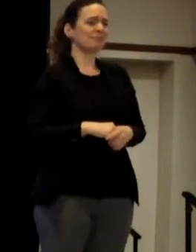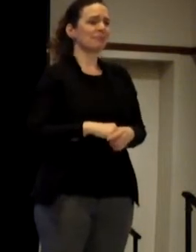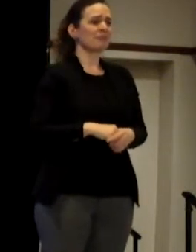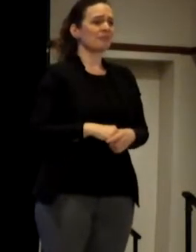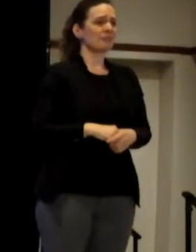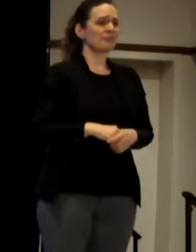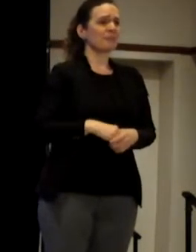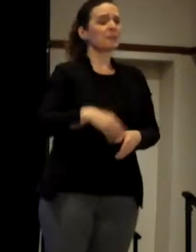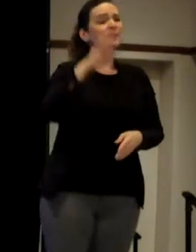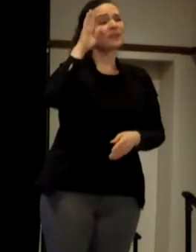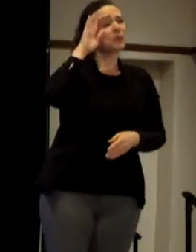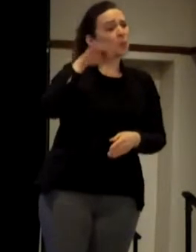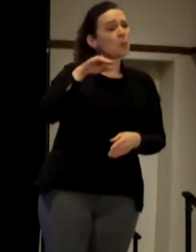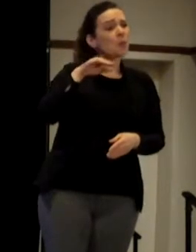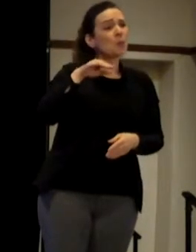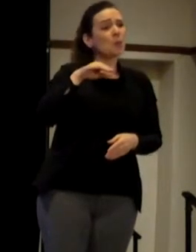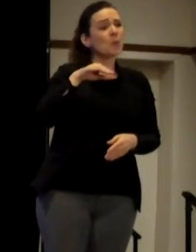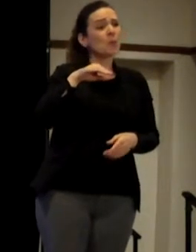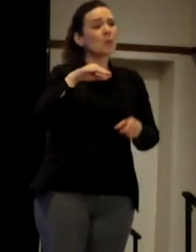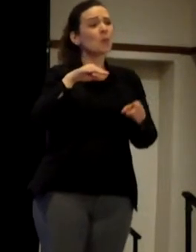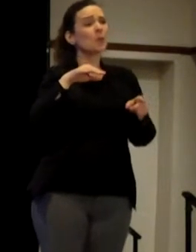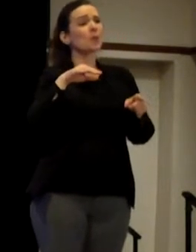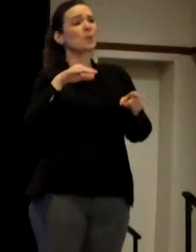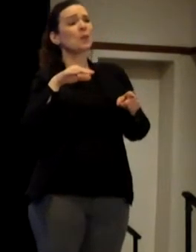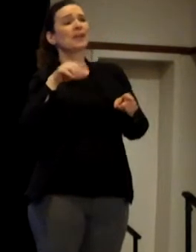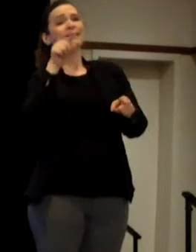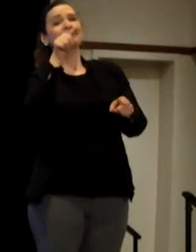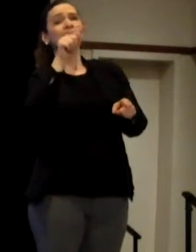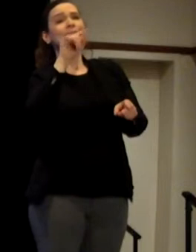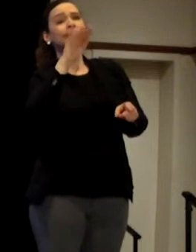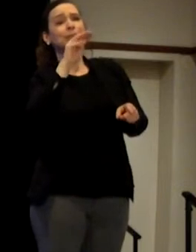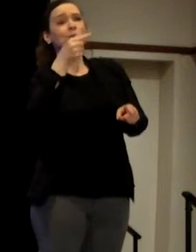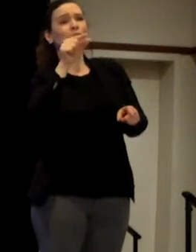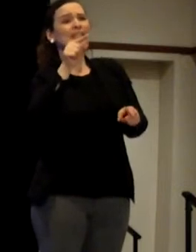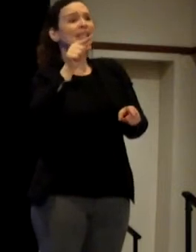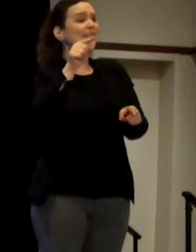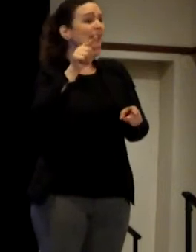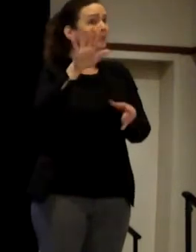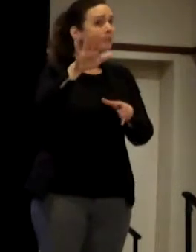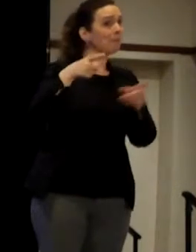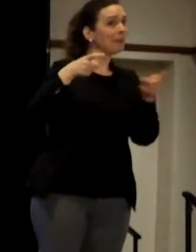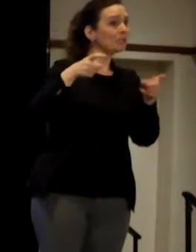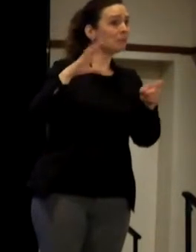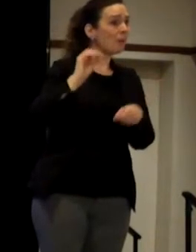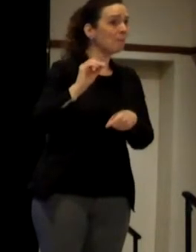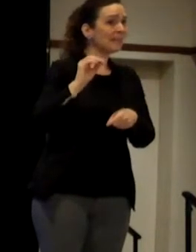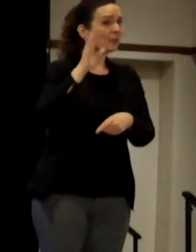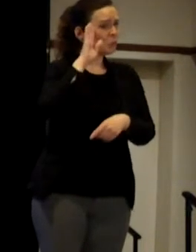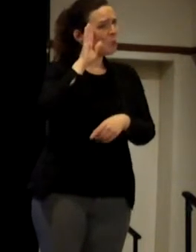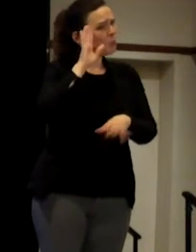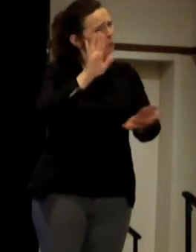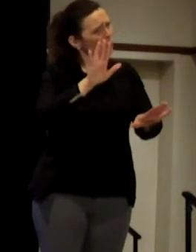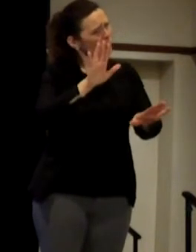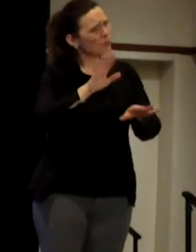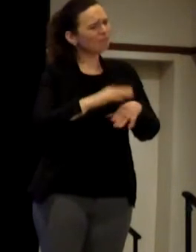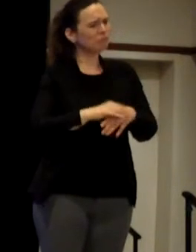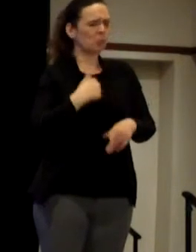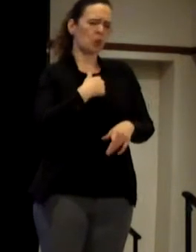now we need partnership to solve these problems. Ryan, are any of the tenants in the apartment complex county